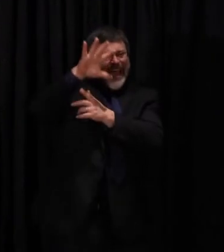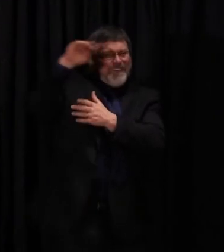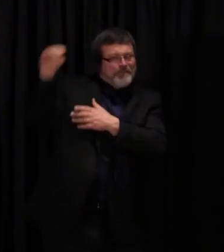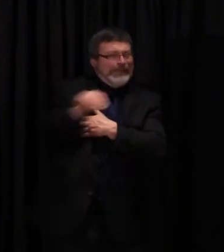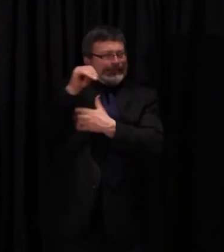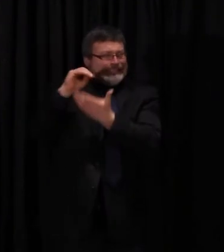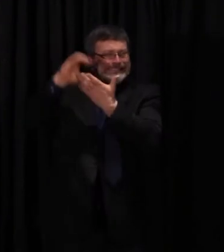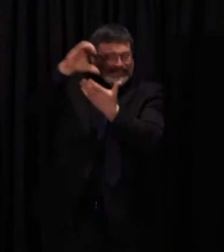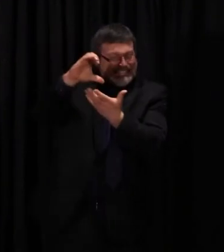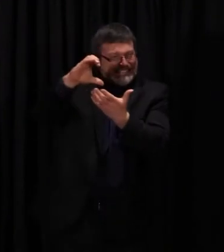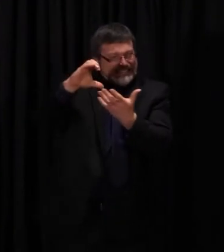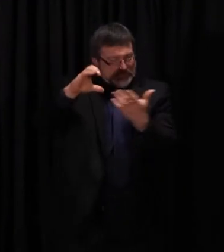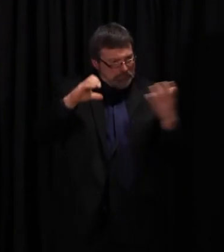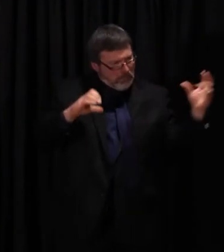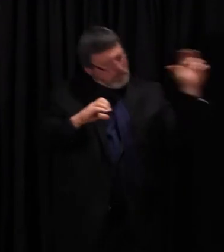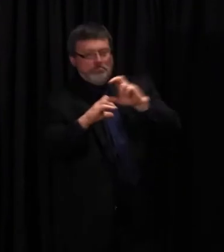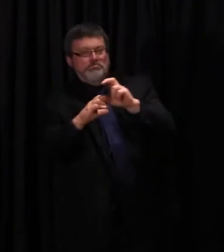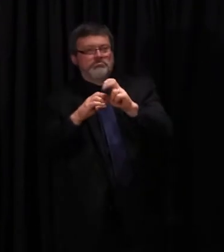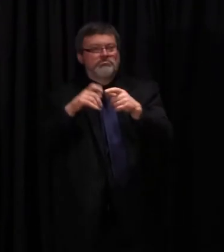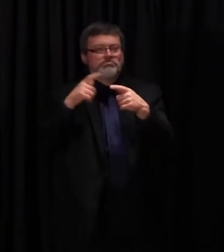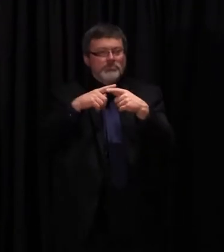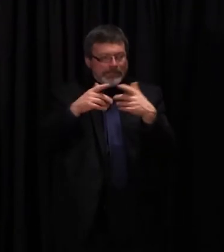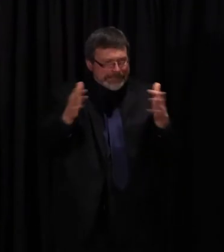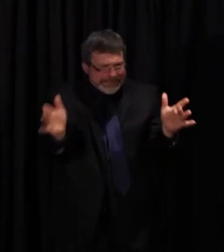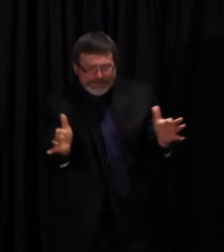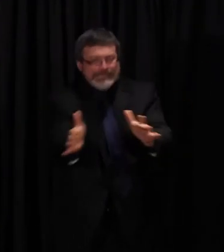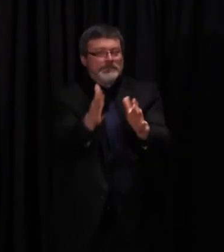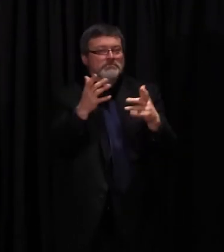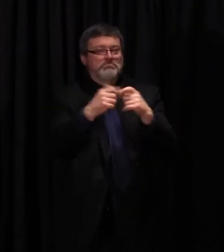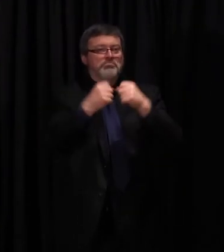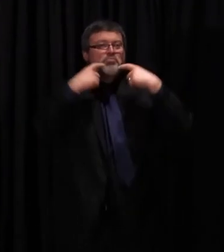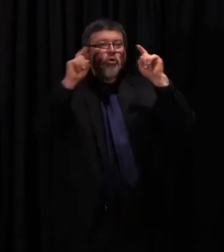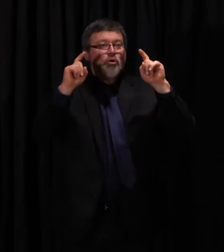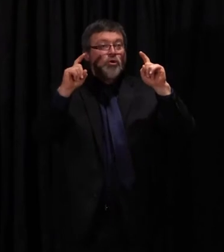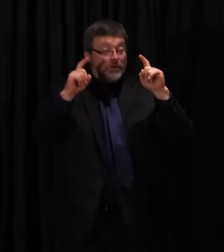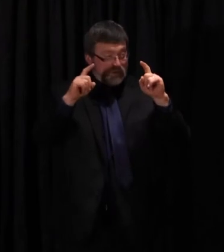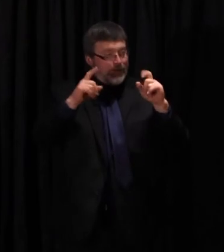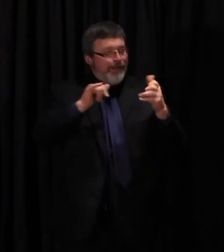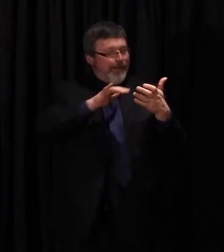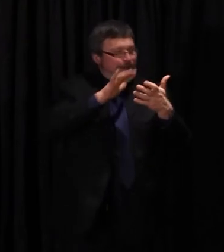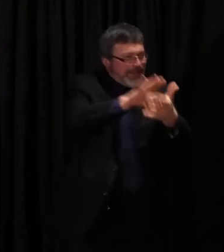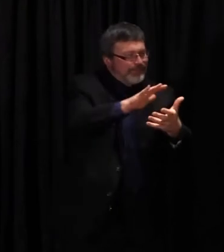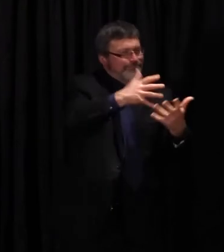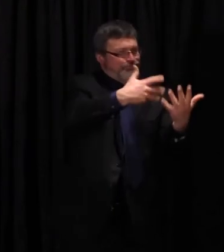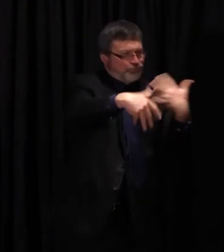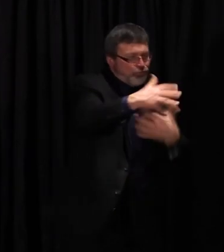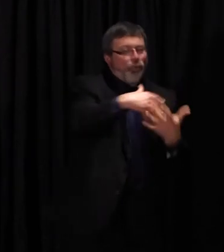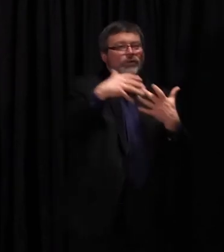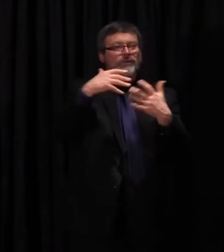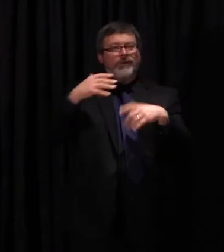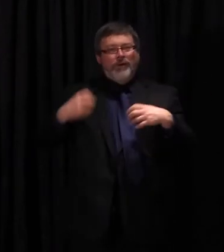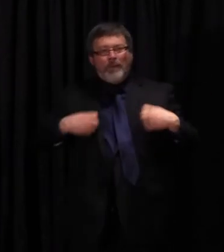work to address social, emotional, and educational gaps.